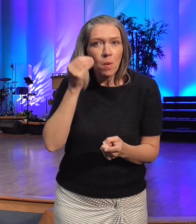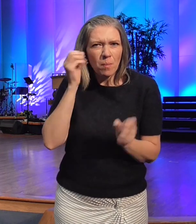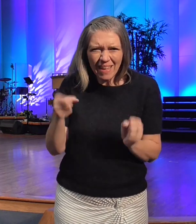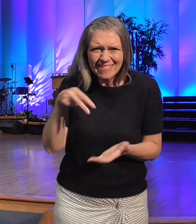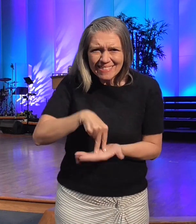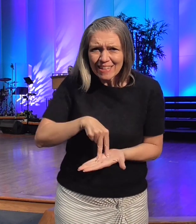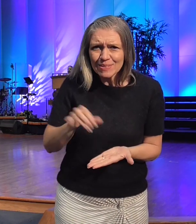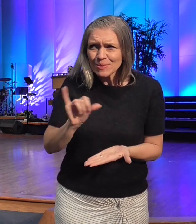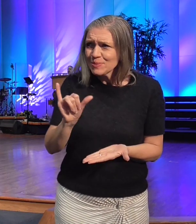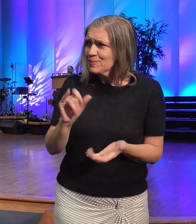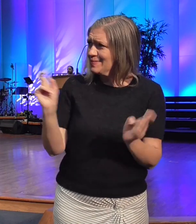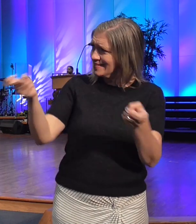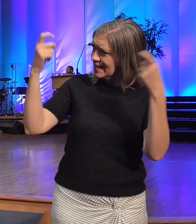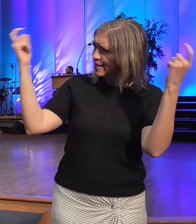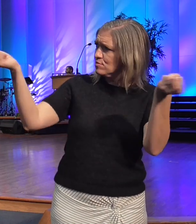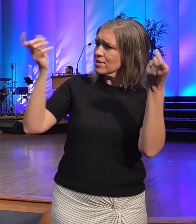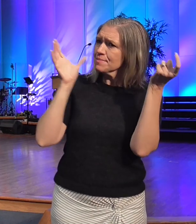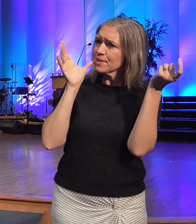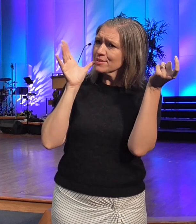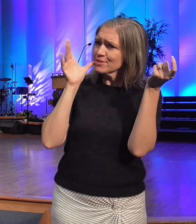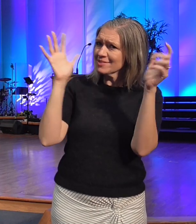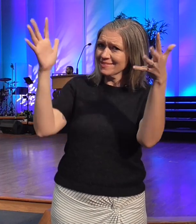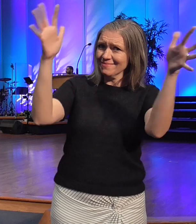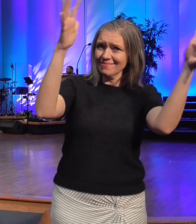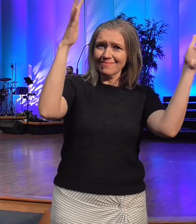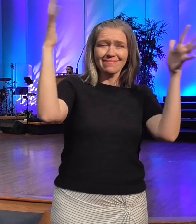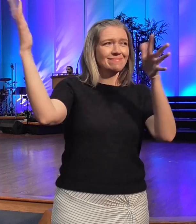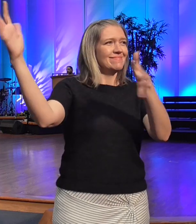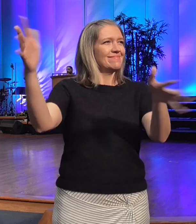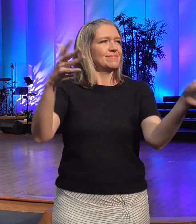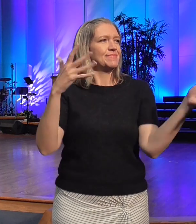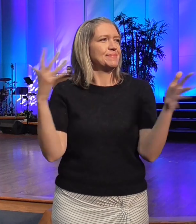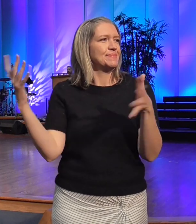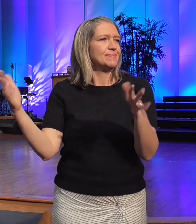celebrate moms. Yay.